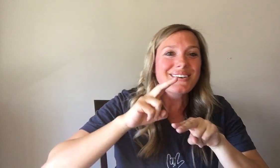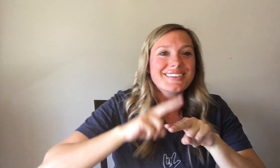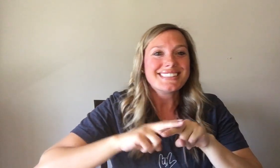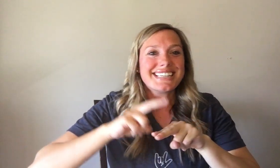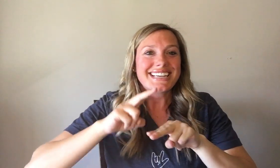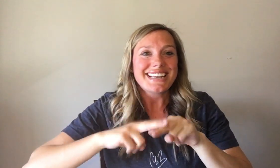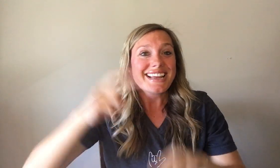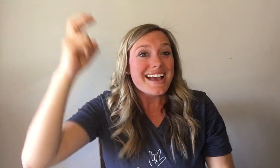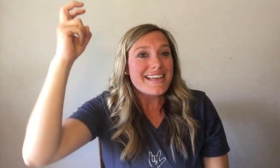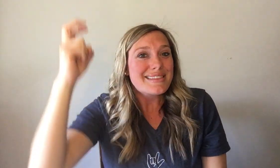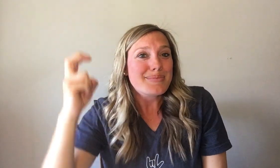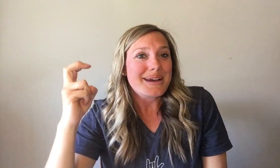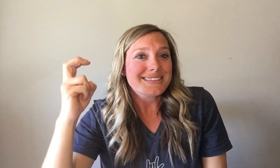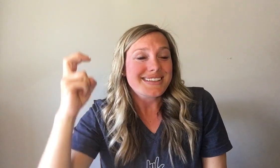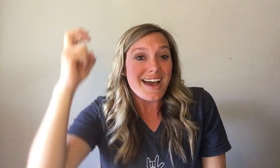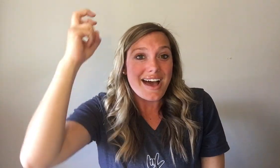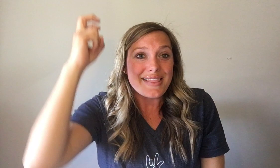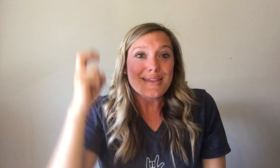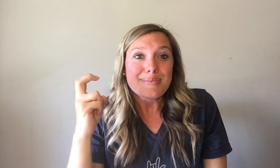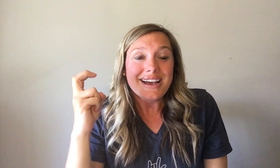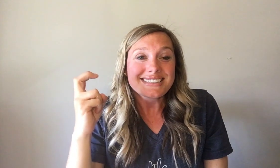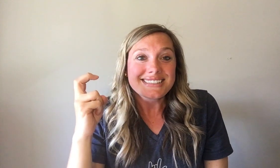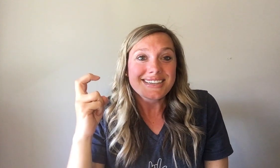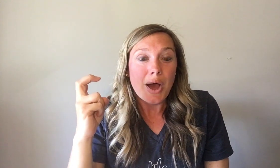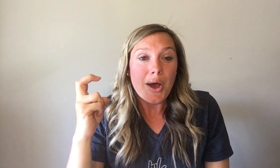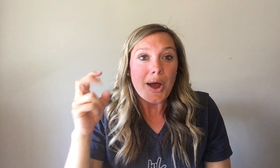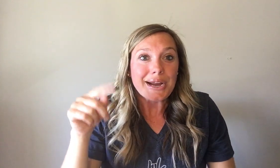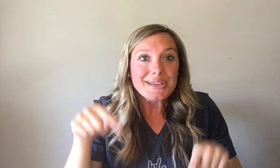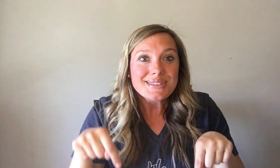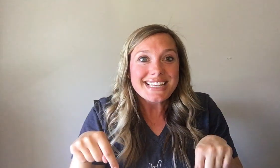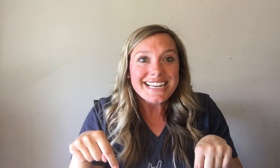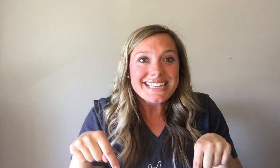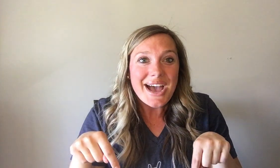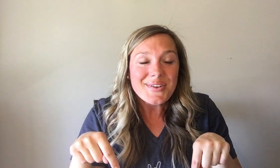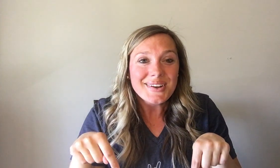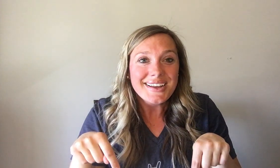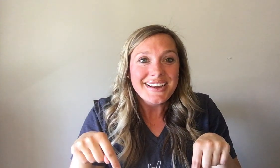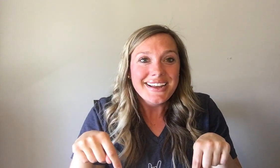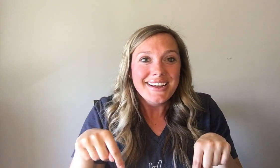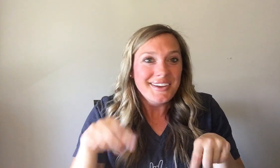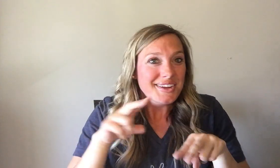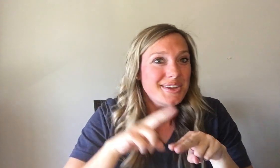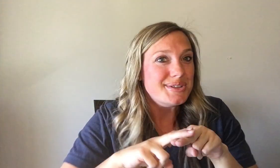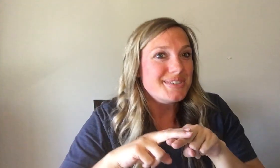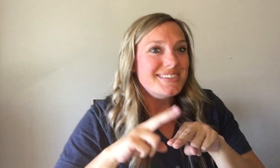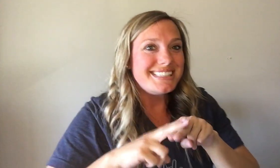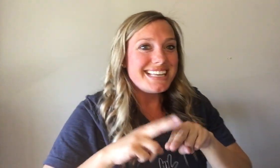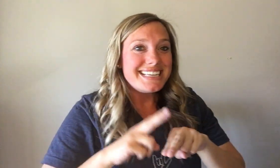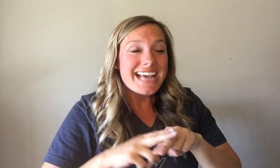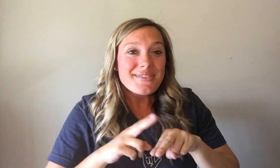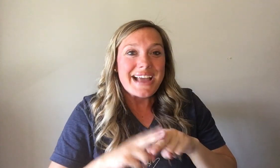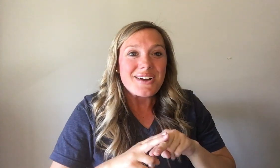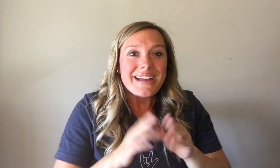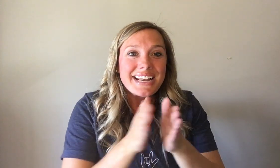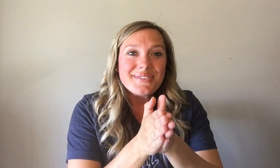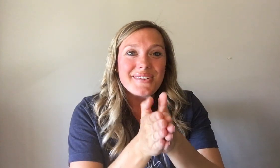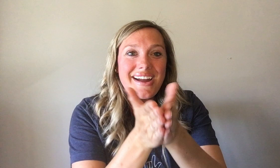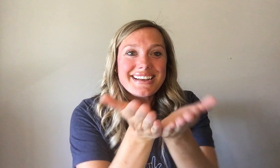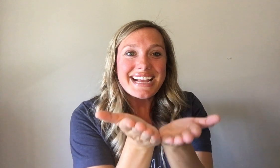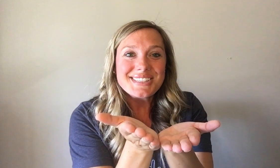we're sitting on the bus, on the bus. Are you sitting down? You should be sitting down now, ready for our next